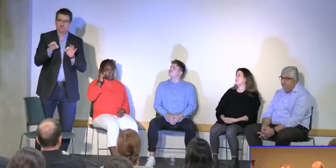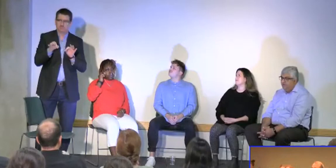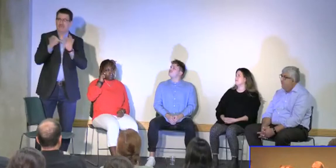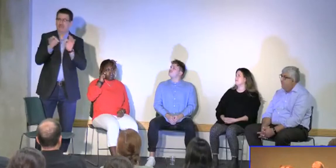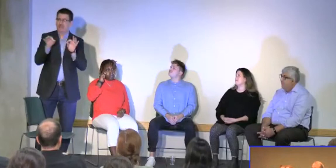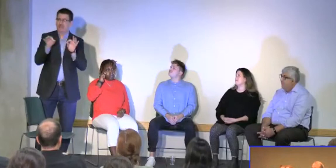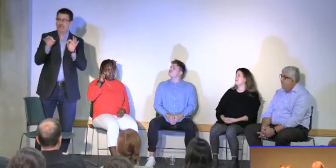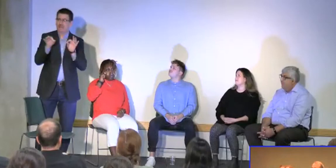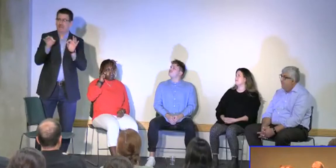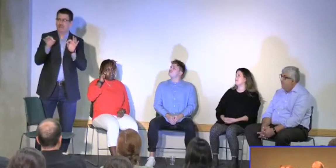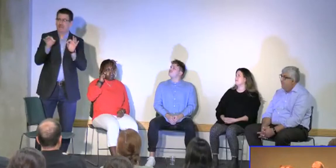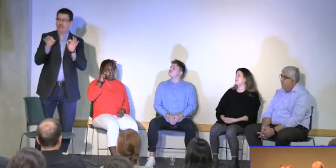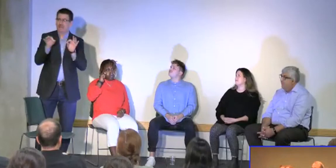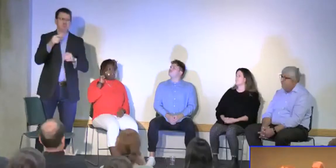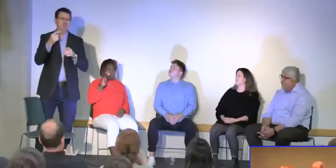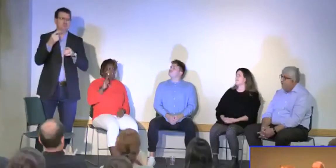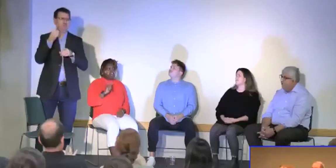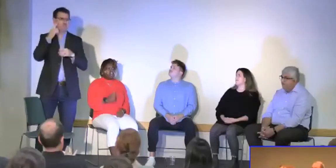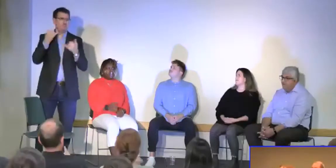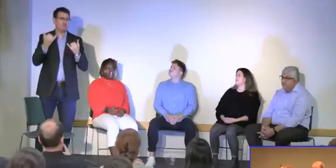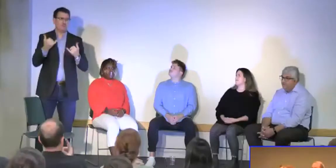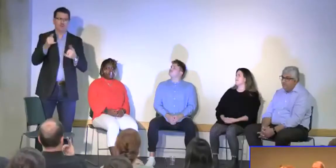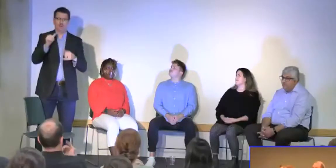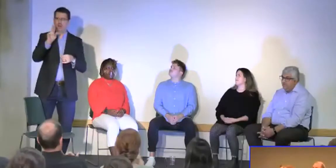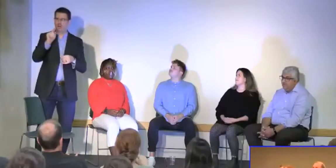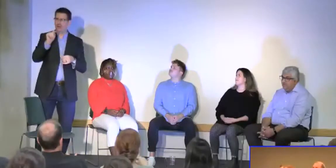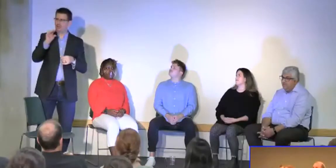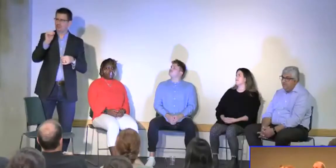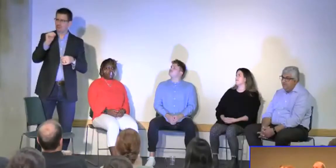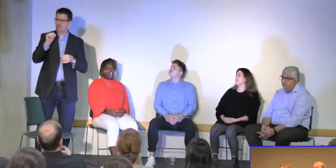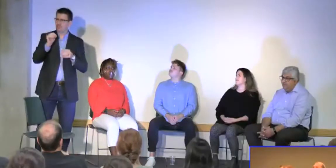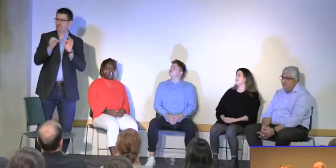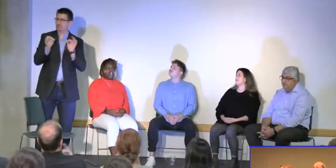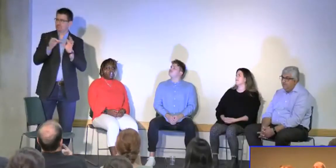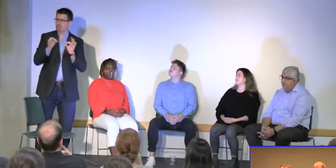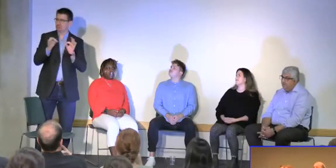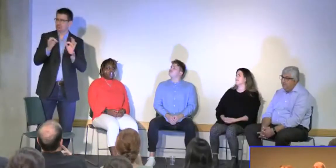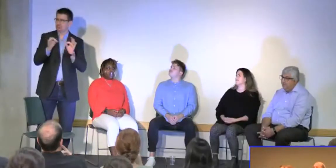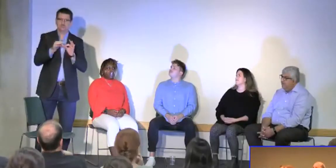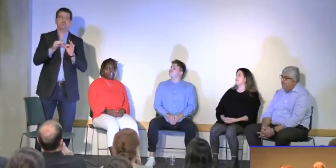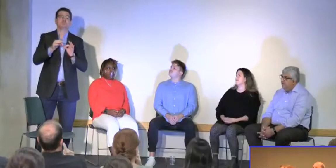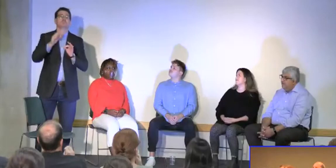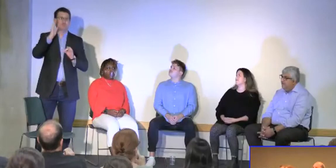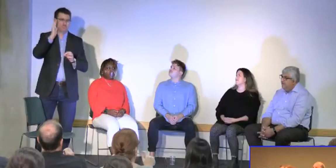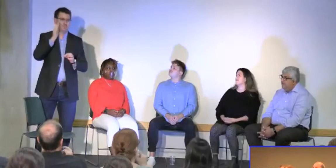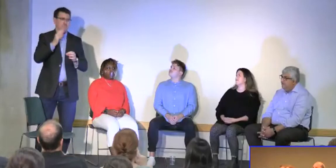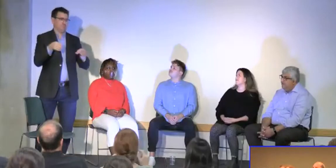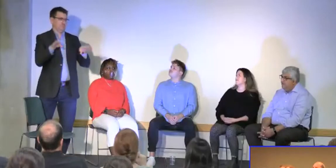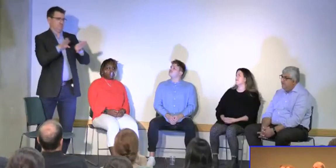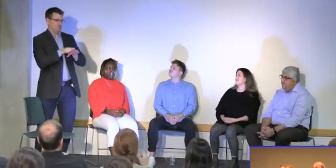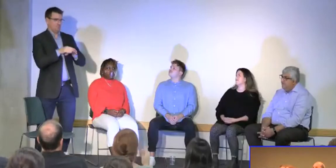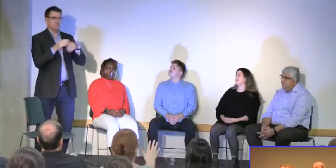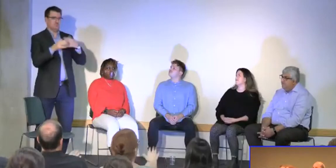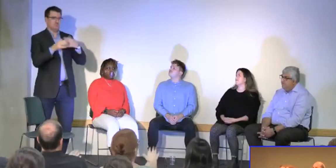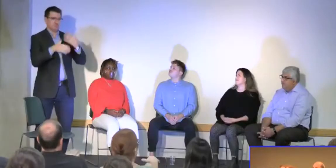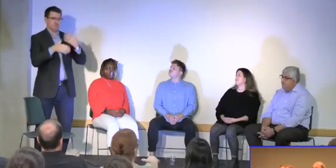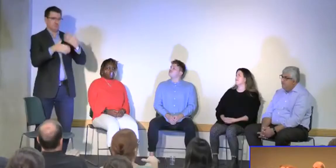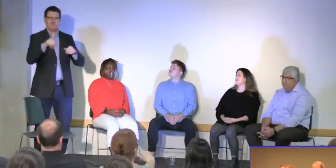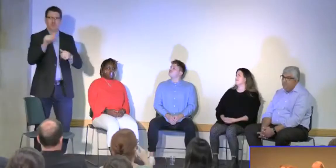YouTube, I believe, will allow this presentation to be captioned. For now, it'll be auto captioned. When we put this onto the